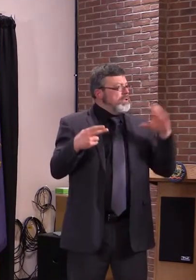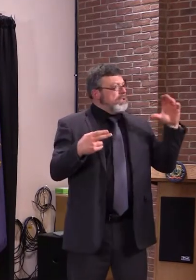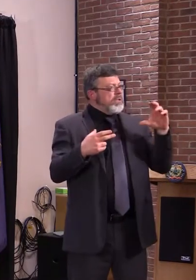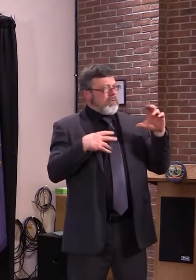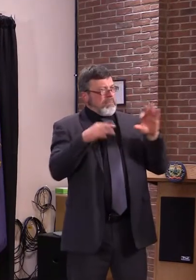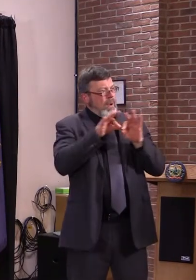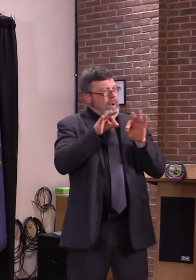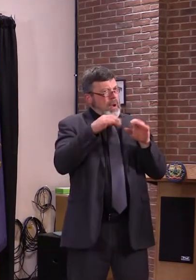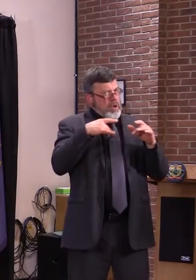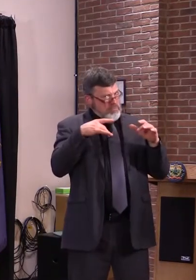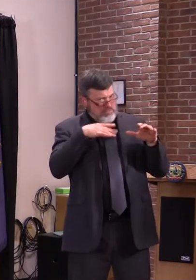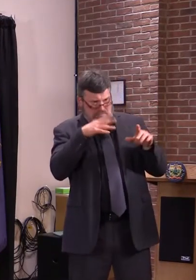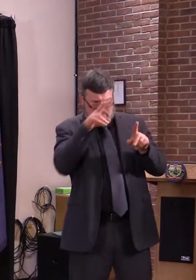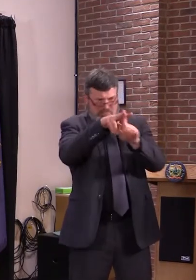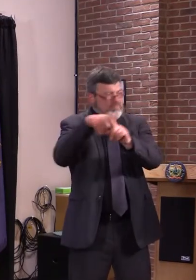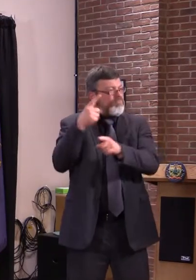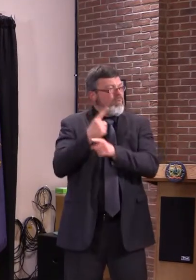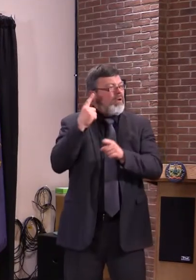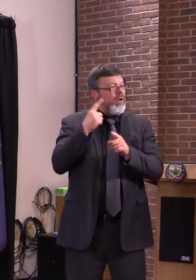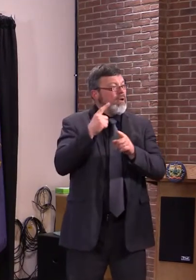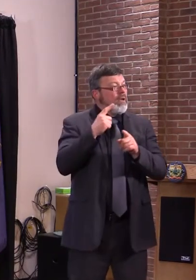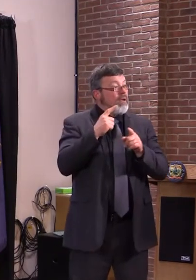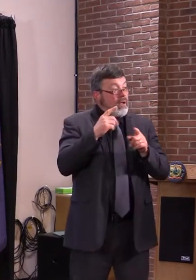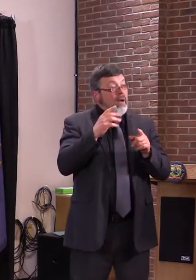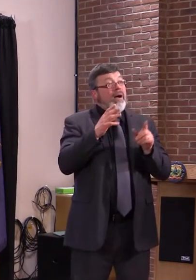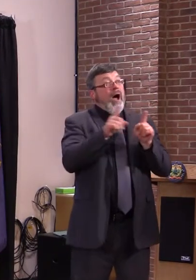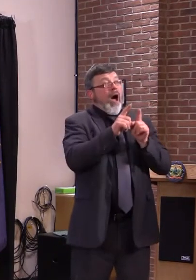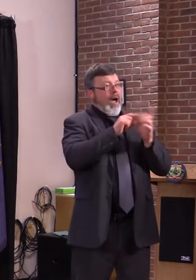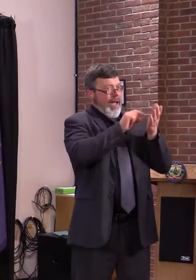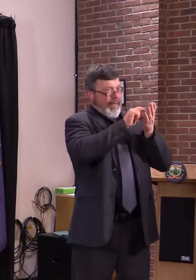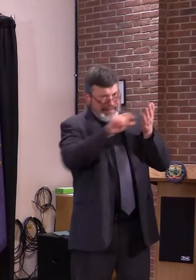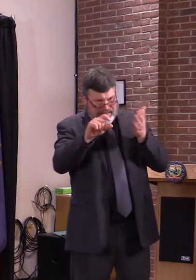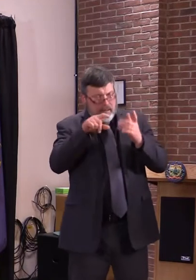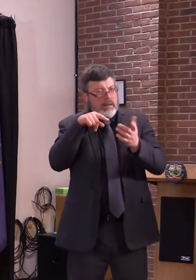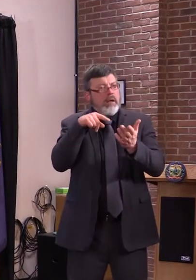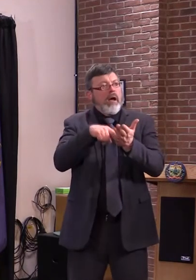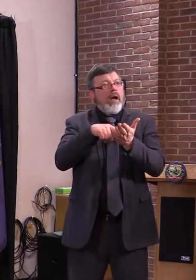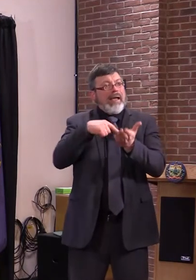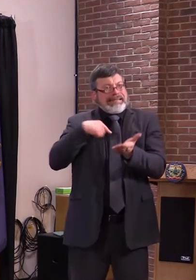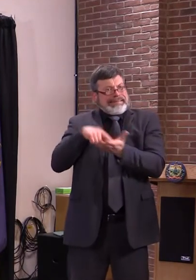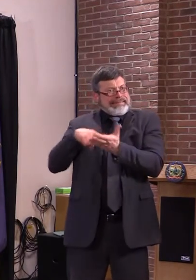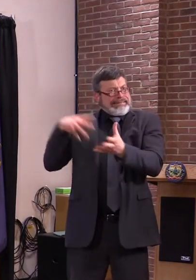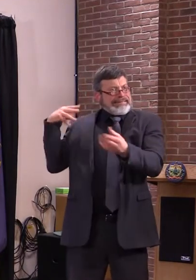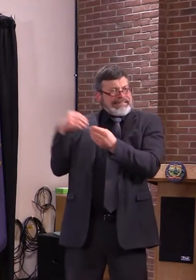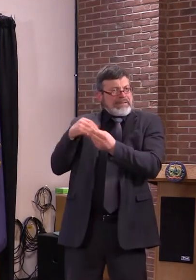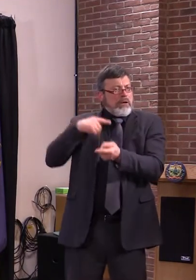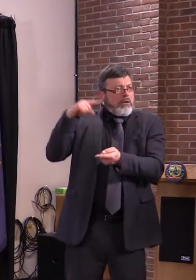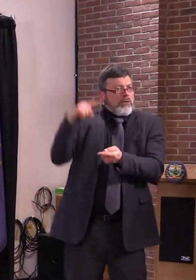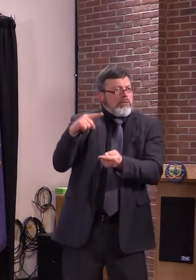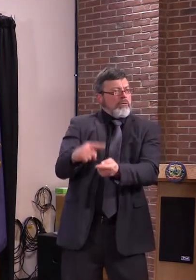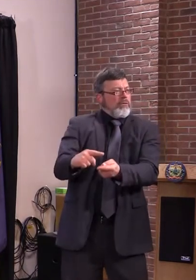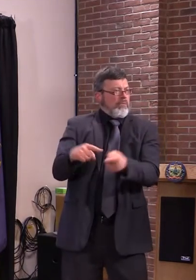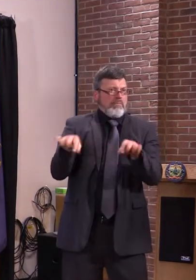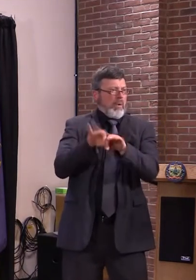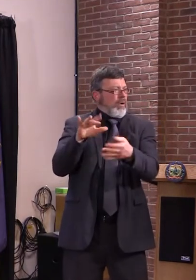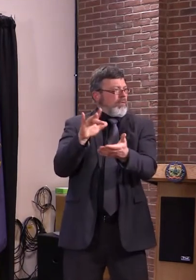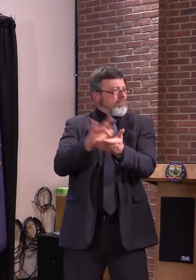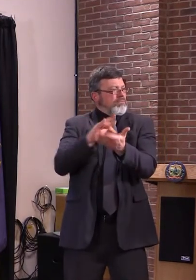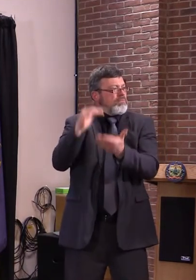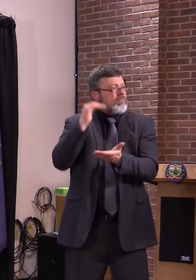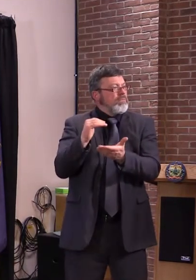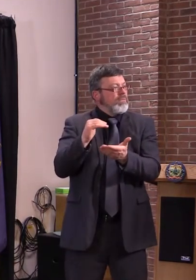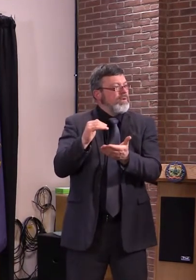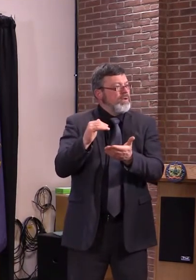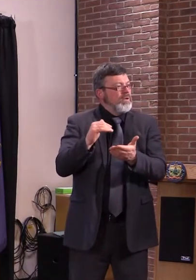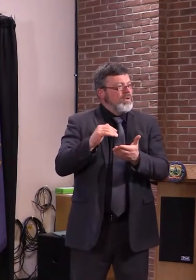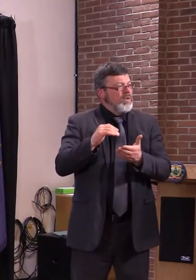off state debt are put at risk in the current version of the bill. Several proposals in the governor's BAA were